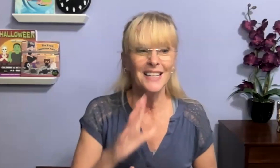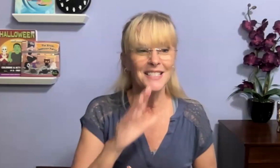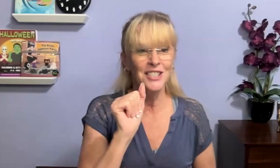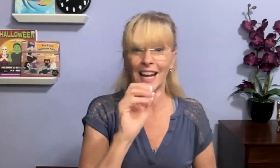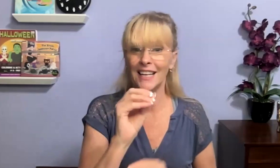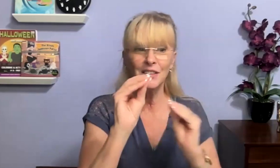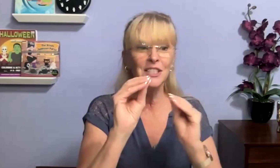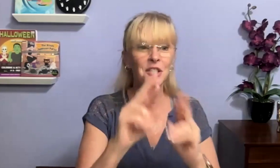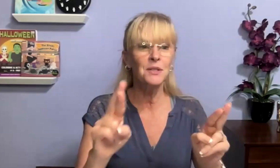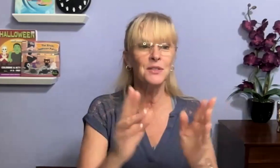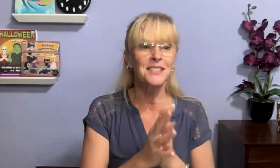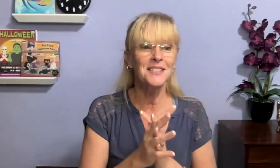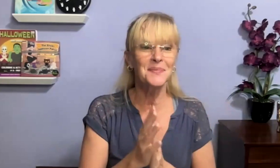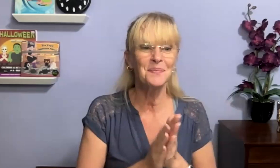it's just ASL Teaching Resources.